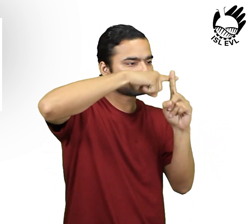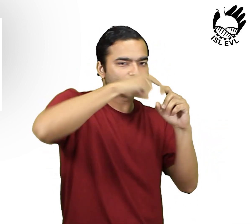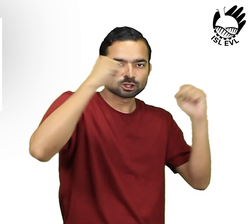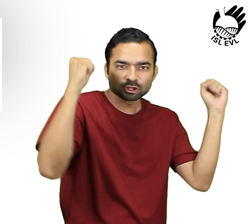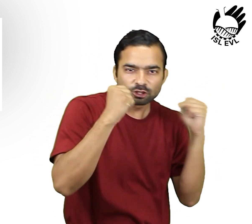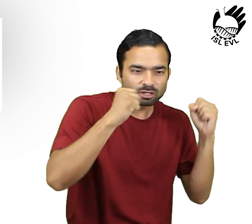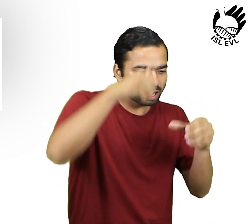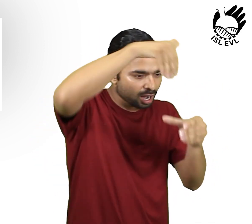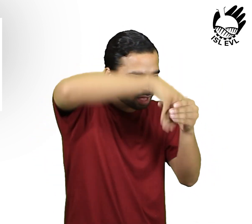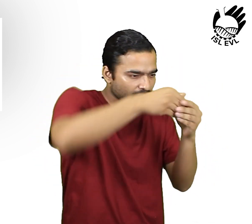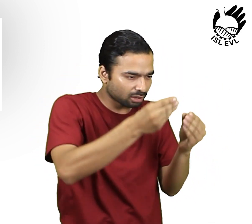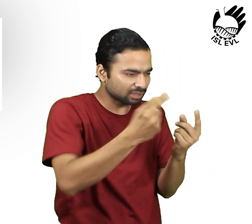and record our observations.